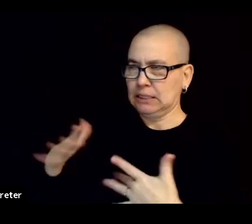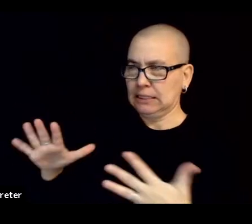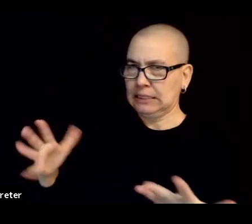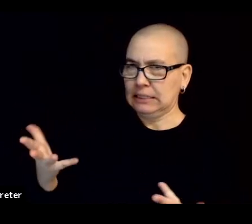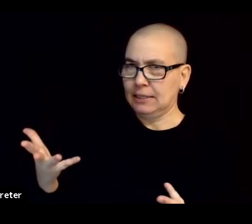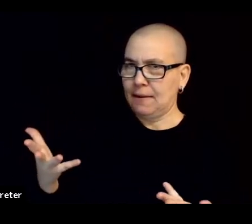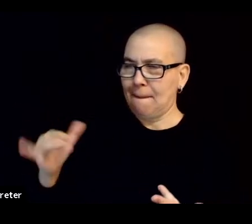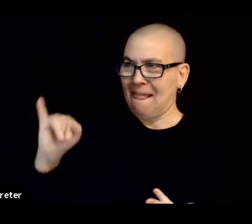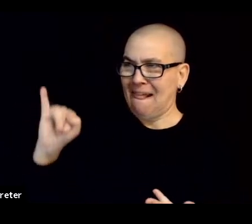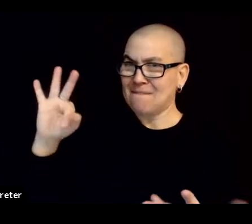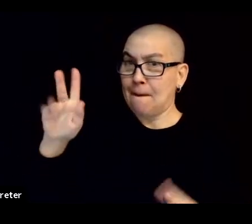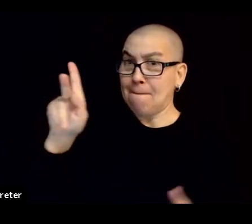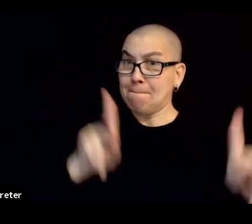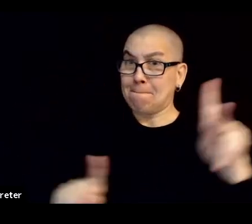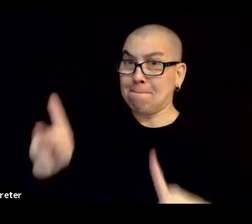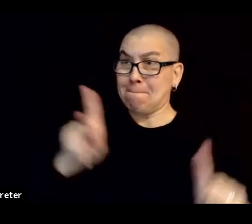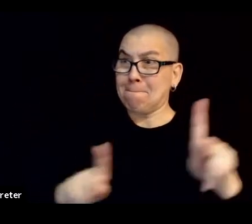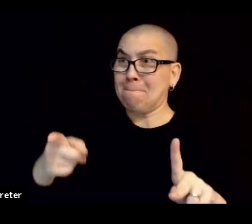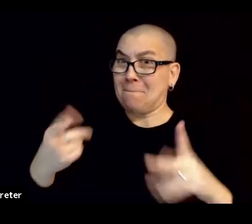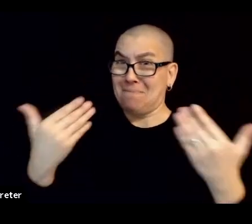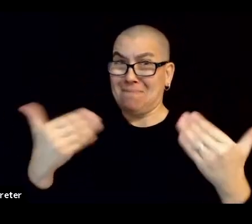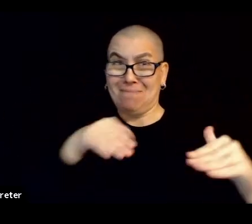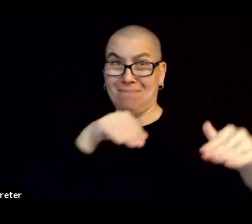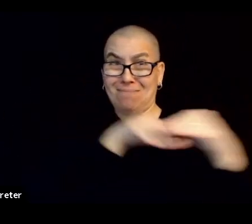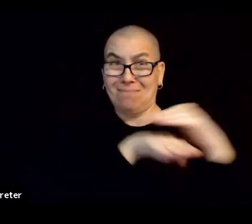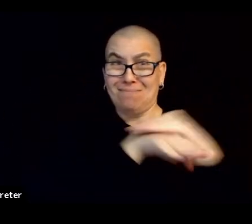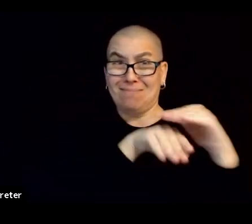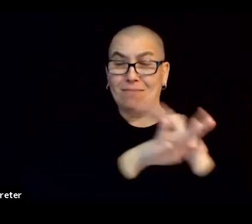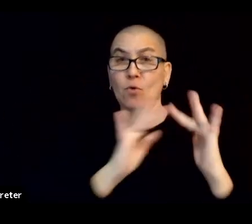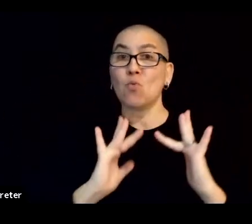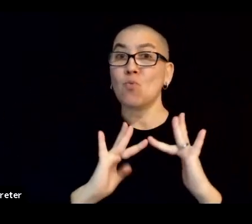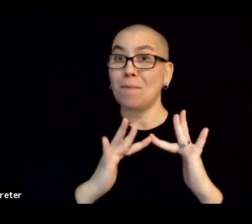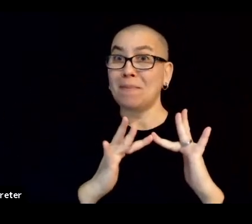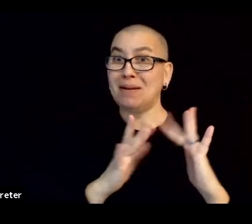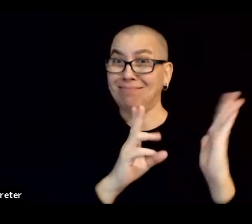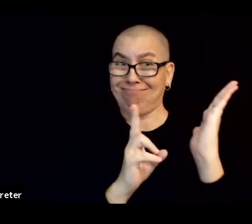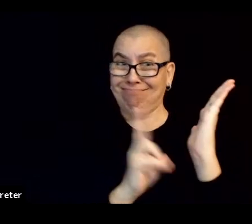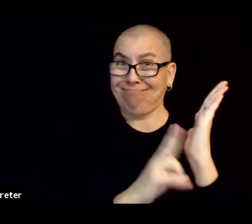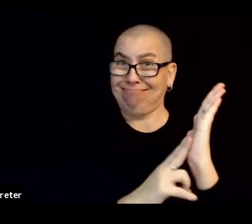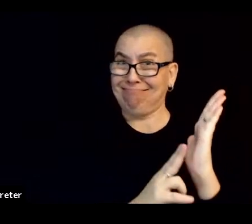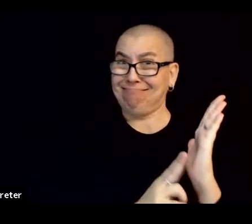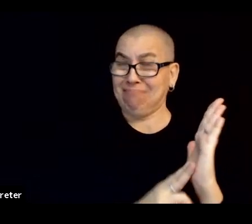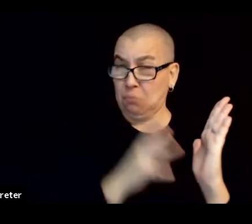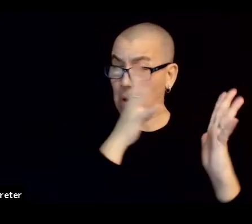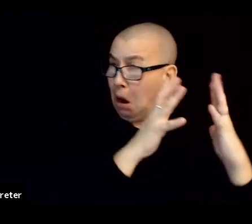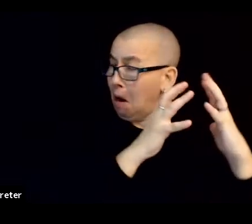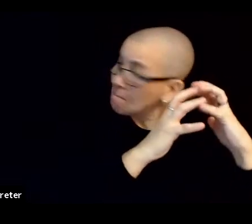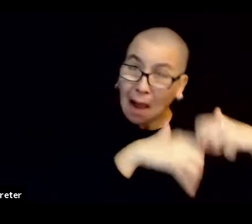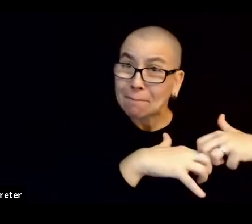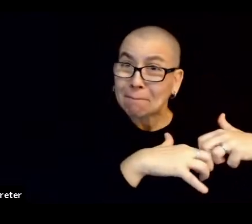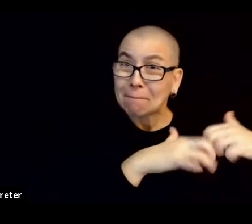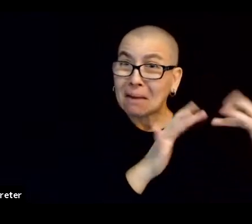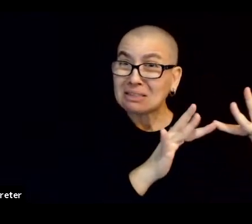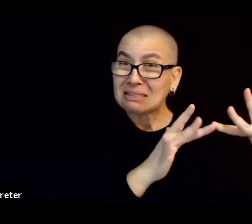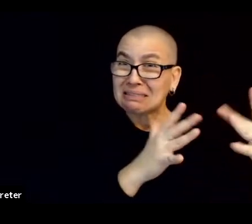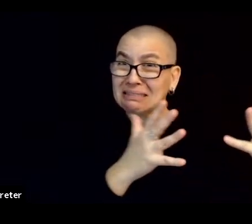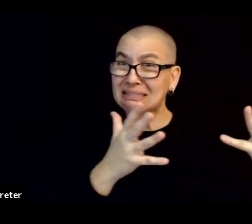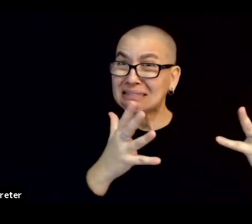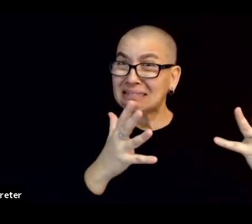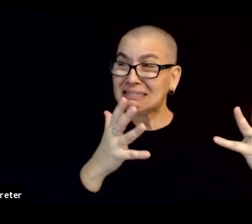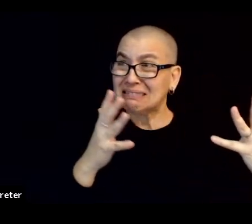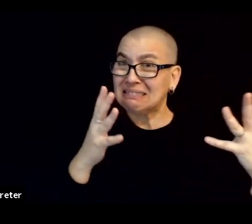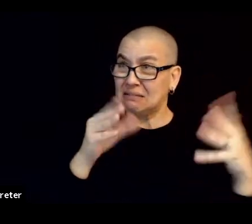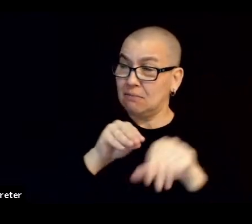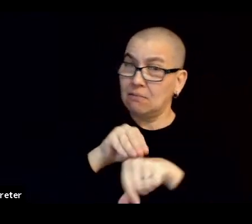in, there's a crash or something, and it just gets frustrating. Is it worth putting 1 million people on alert that they might be able to get vaccine when they might just